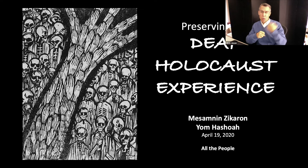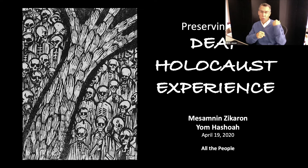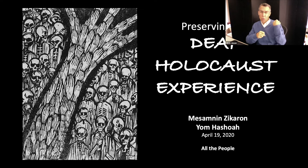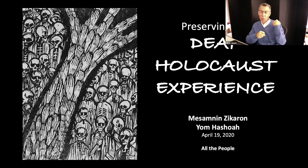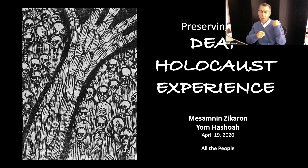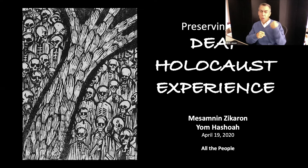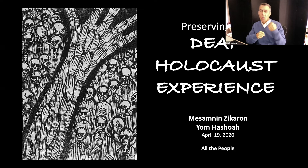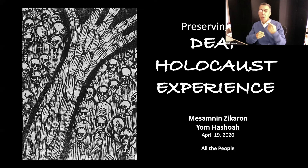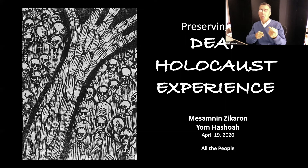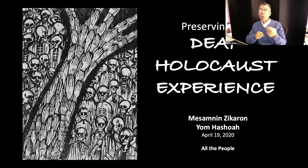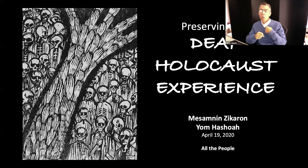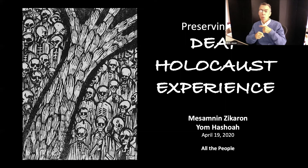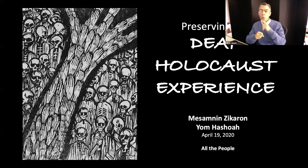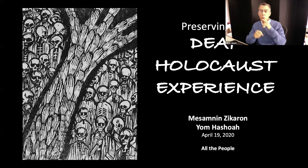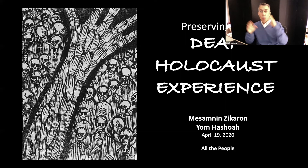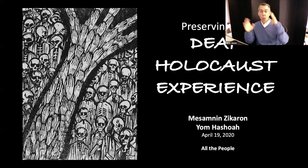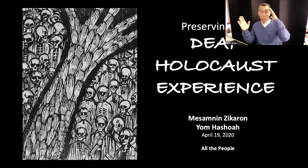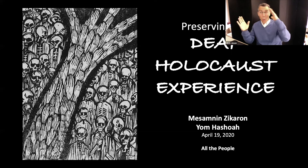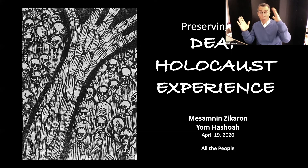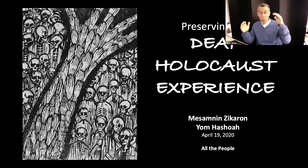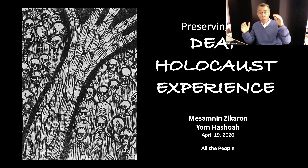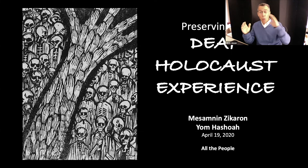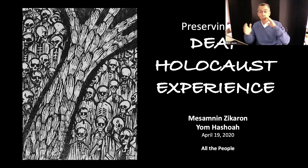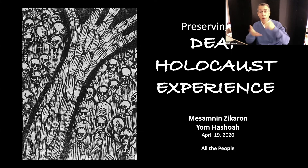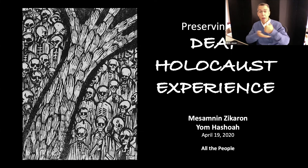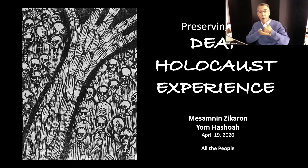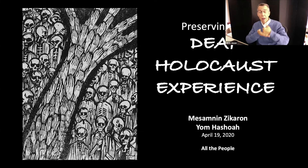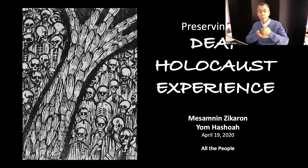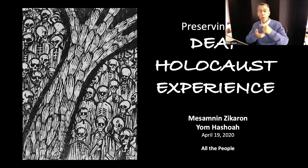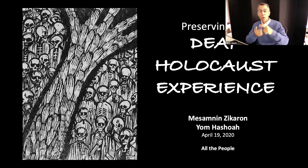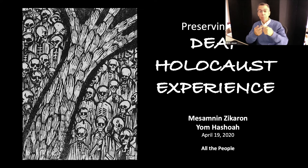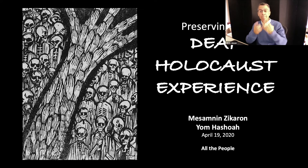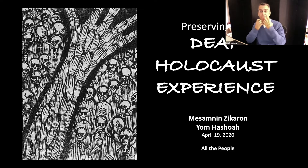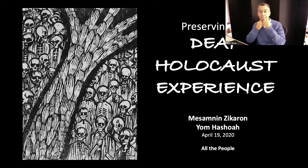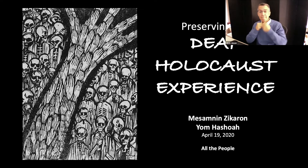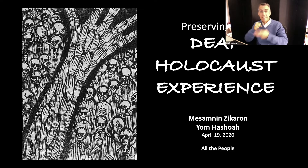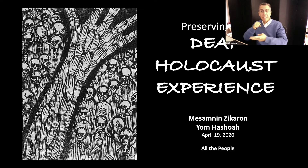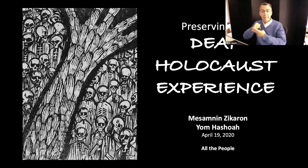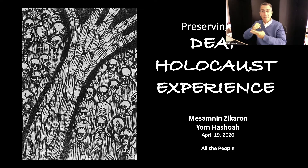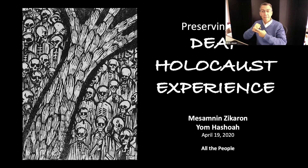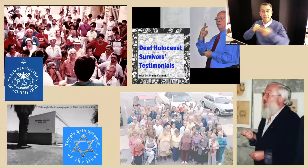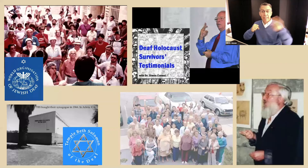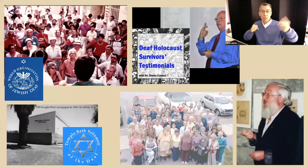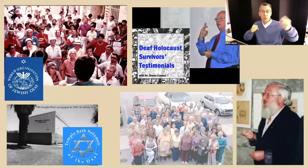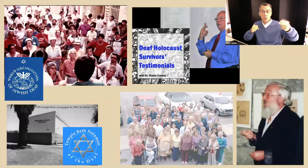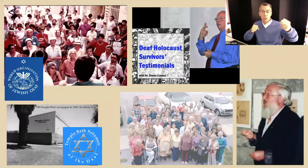we really hope that it's going to help us all to preserve this very important history.